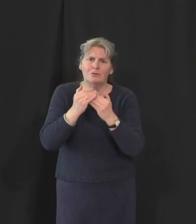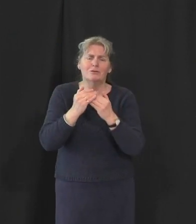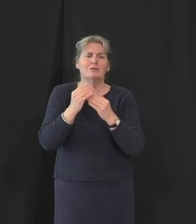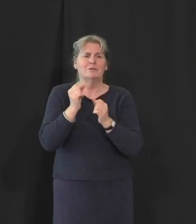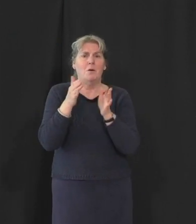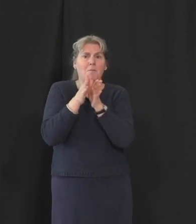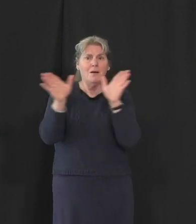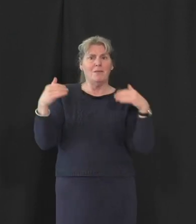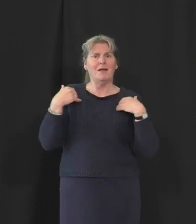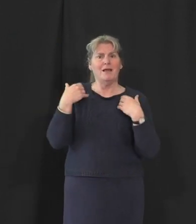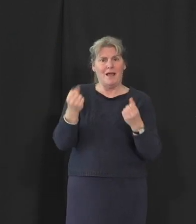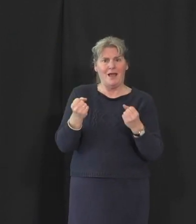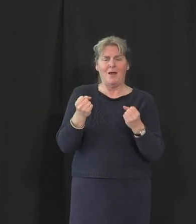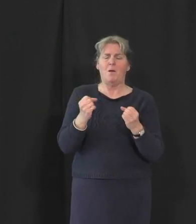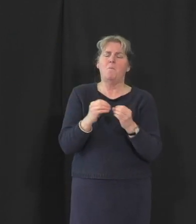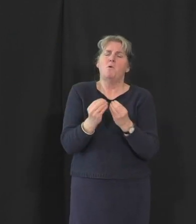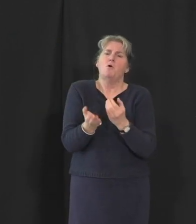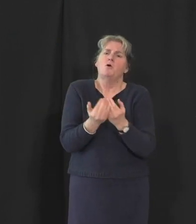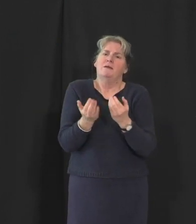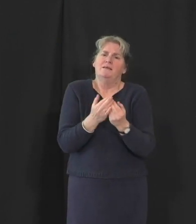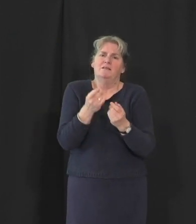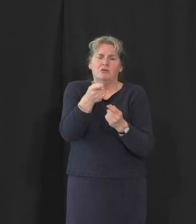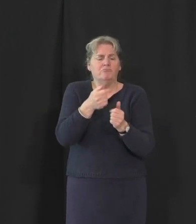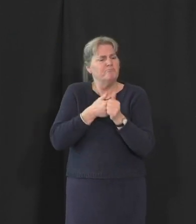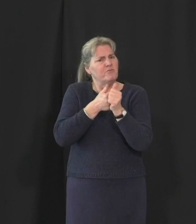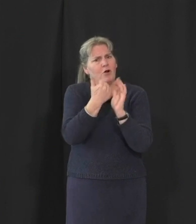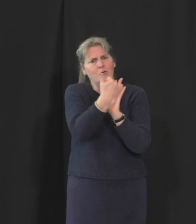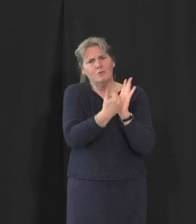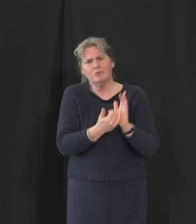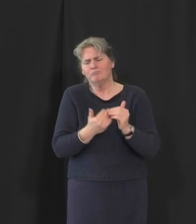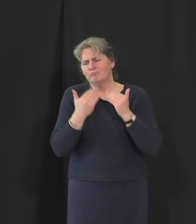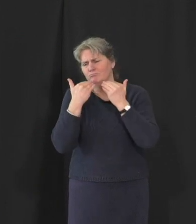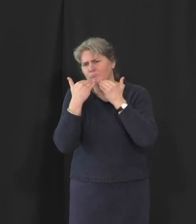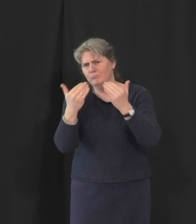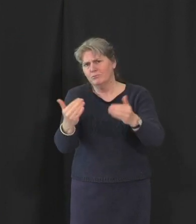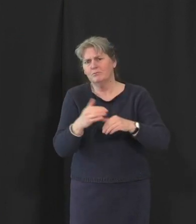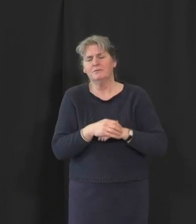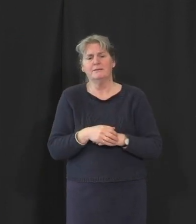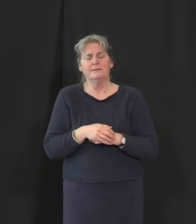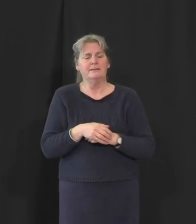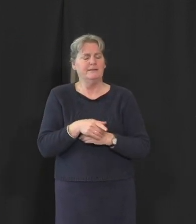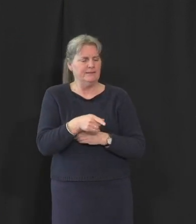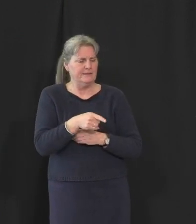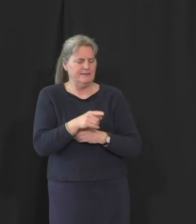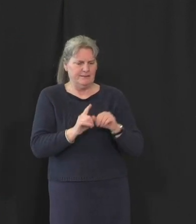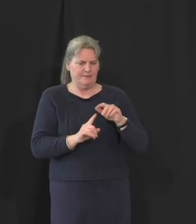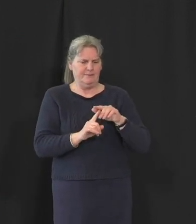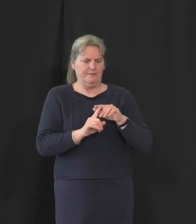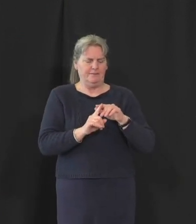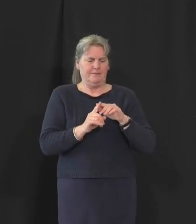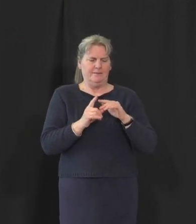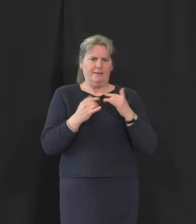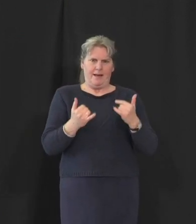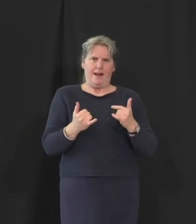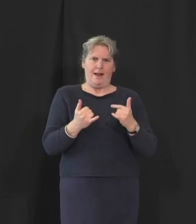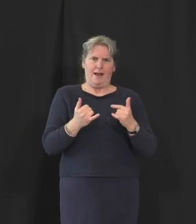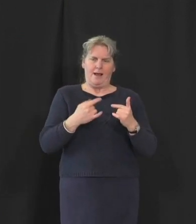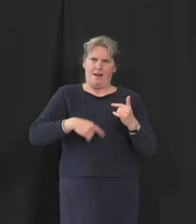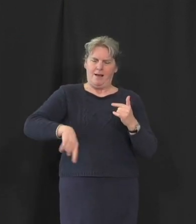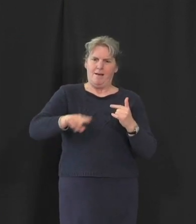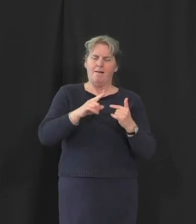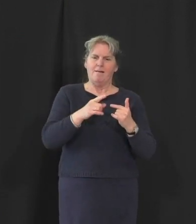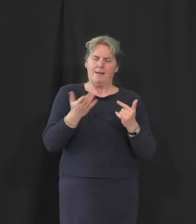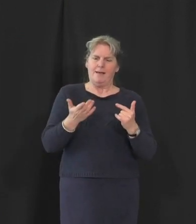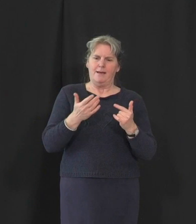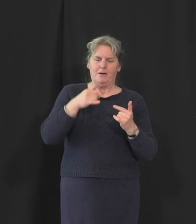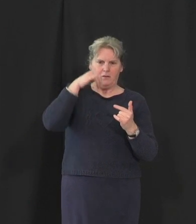of public health follow-up so much easier. I think this case is a timely reminder that even as we join the rest of the